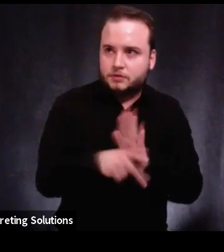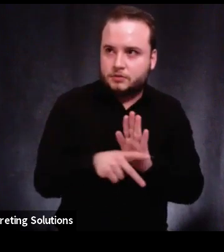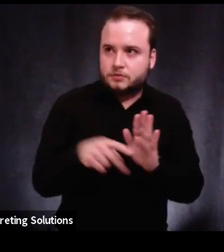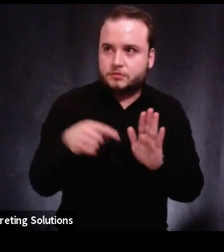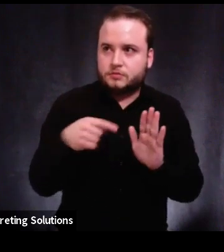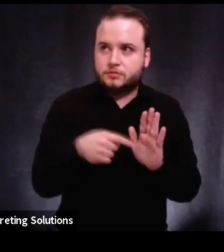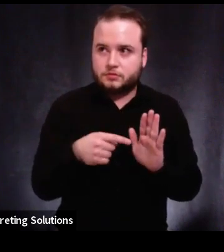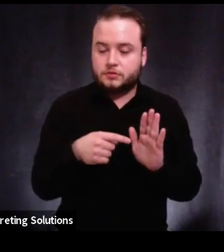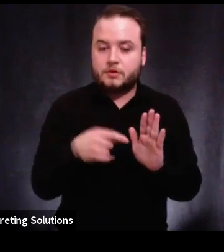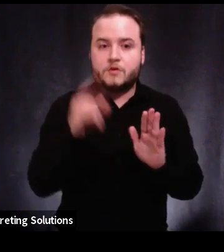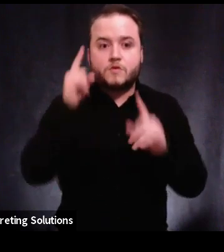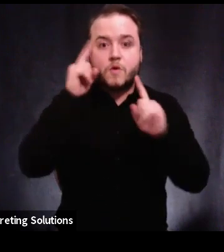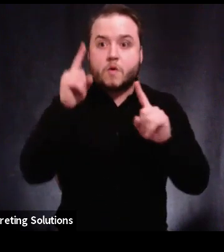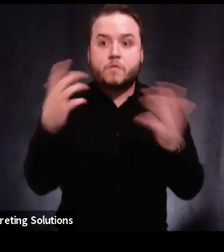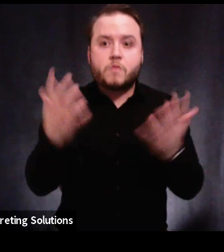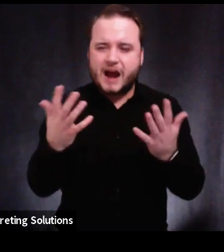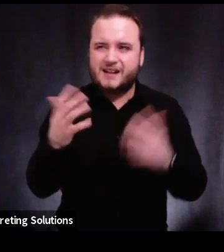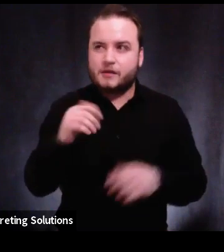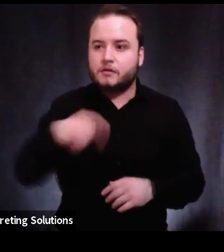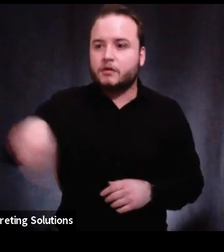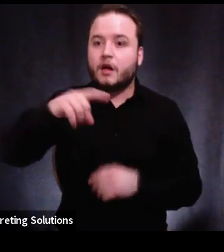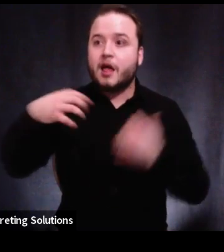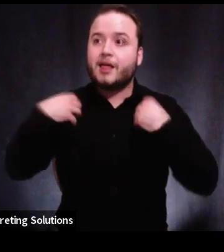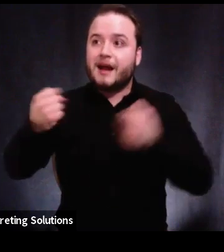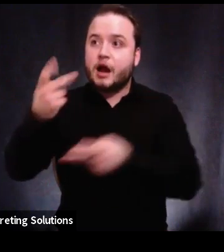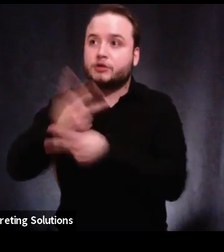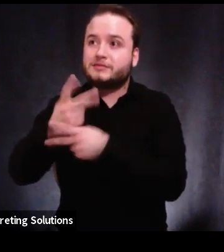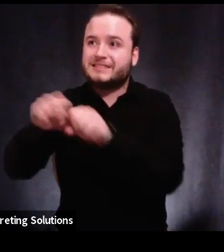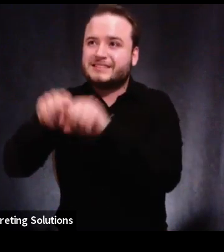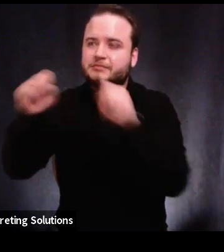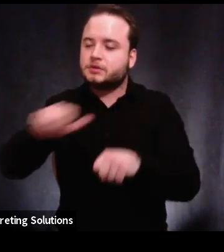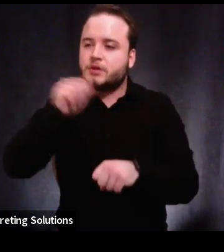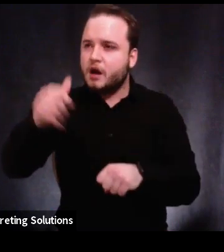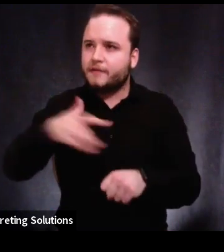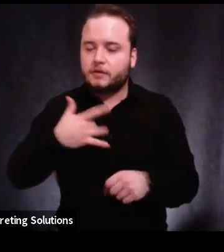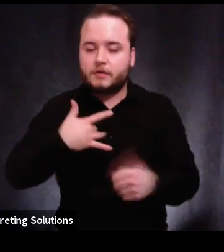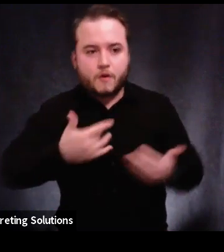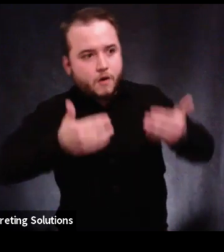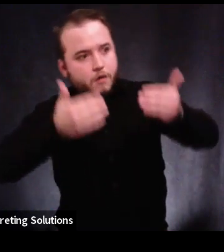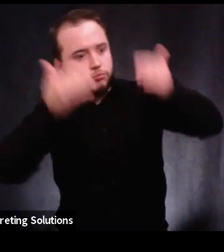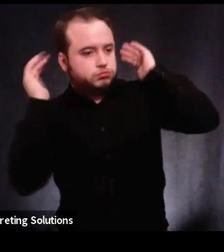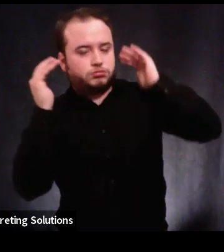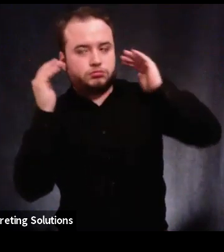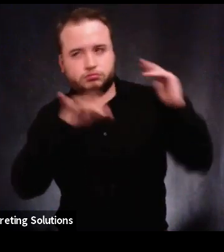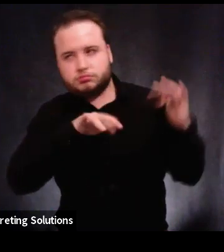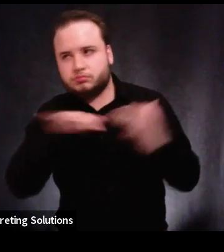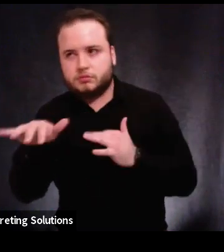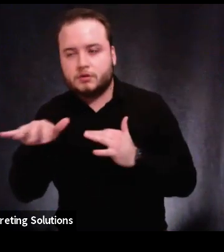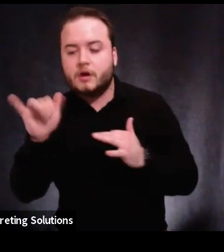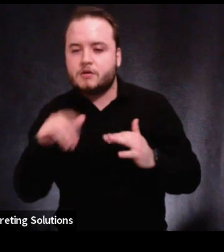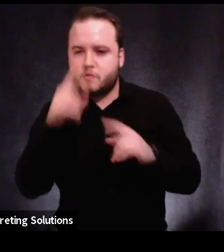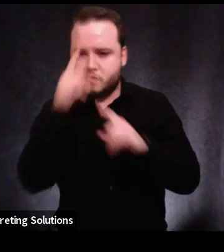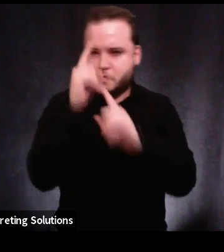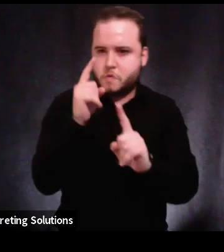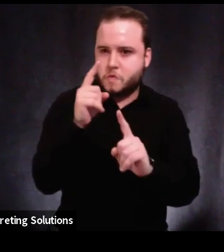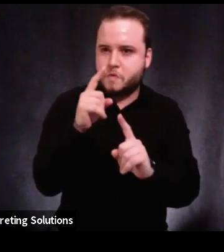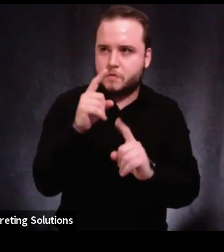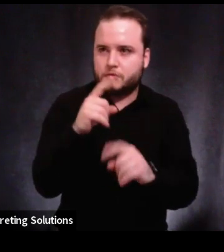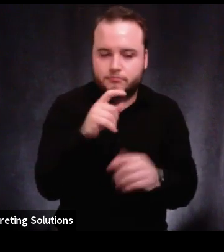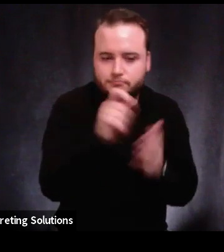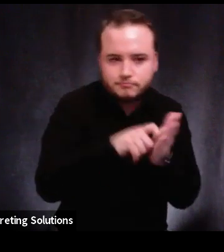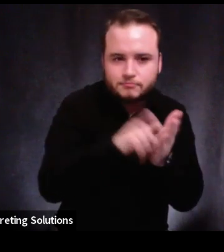does occur. And part of the policies was delaying elective care and delaying elective surgery. But because of that,